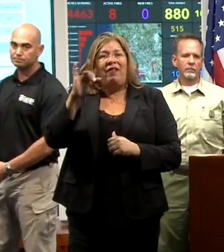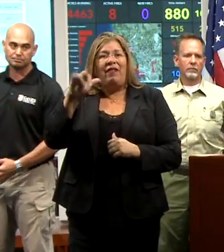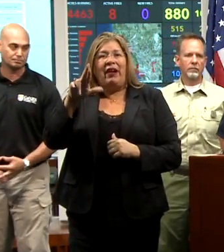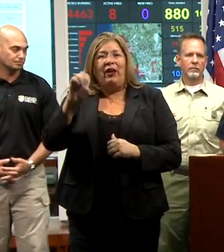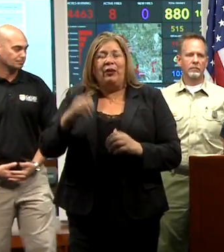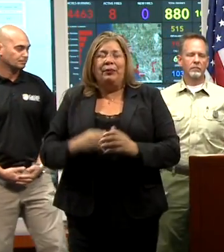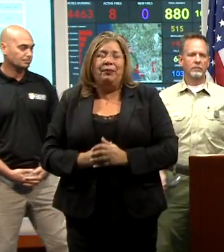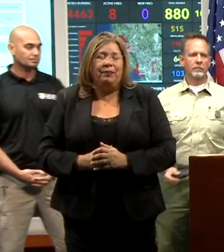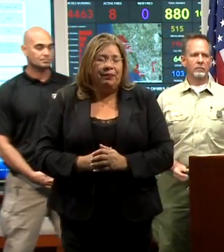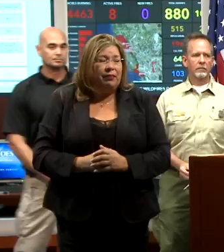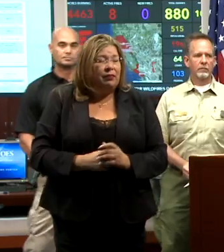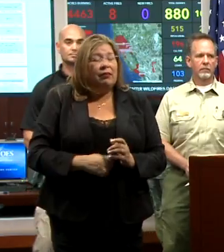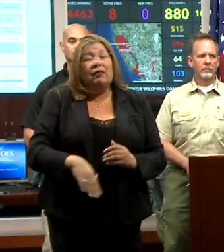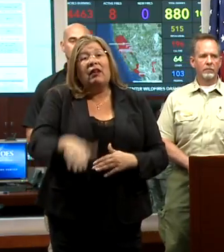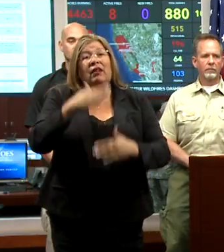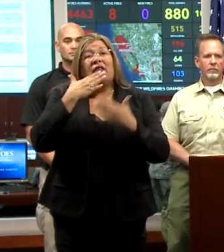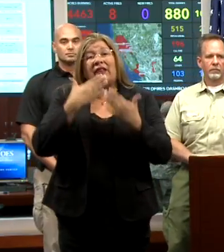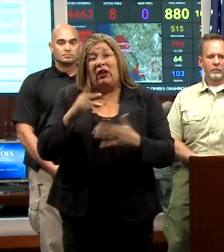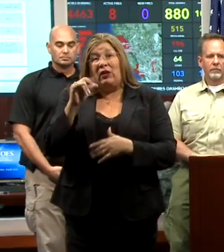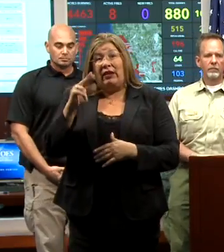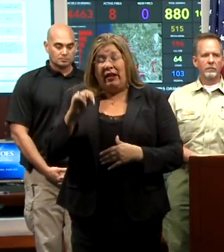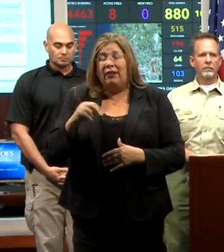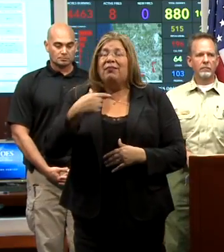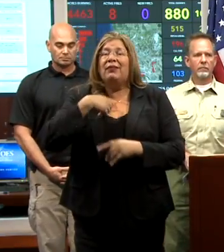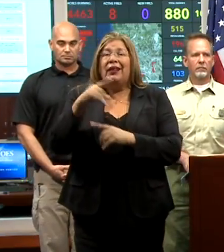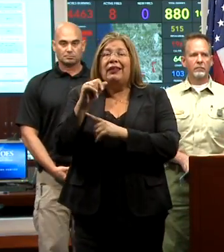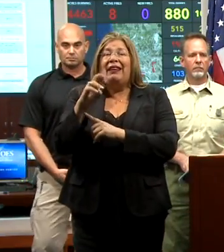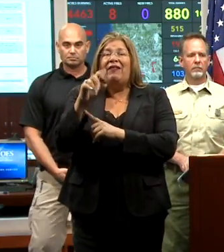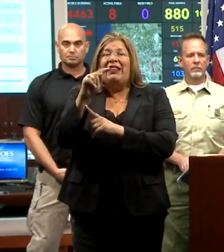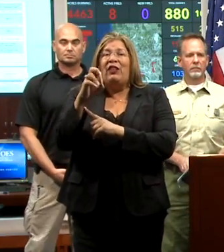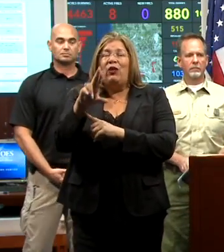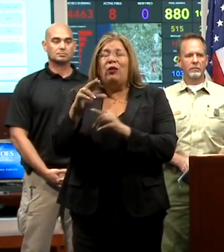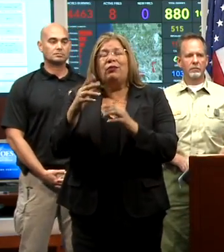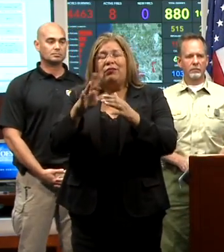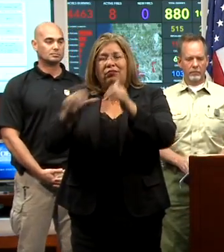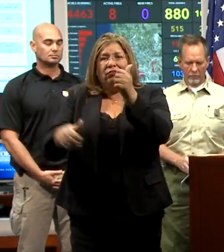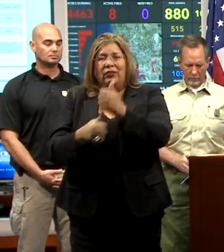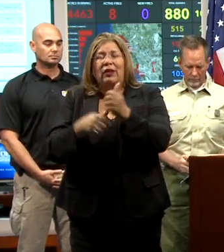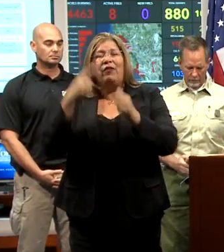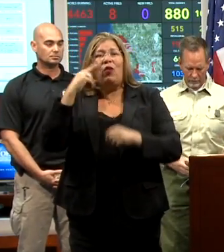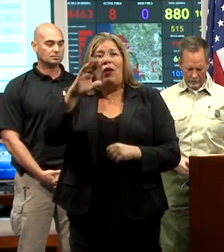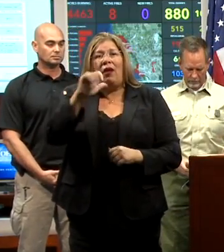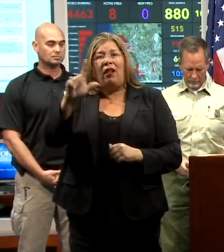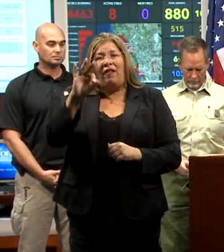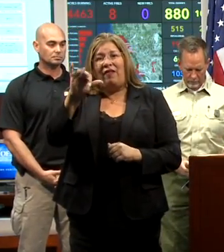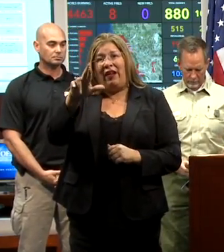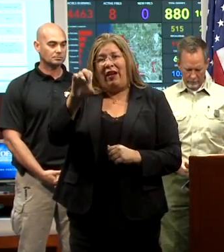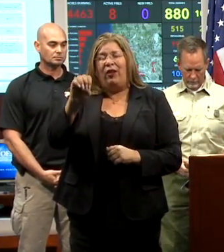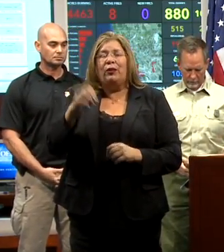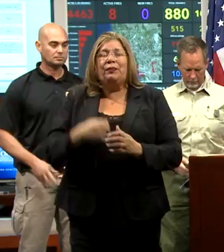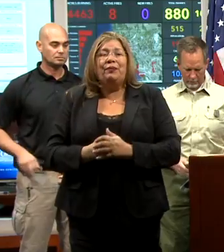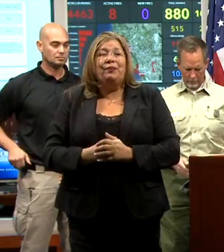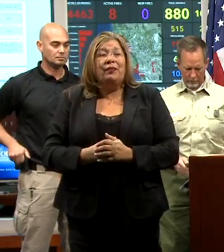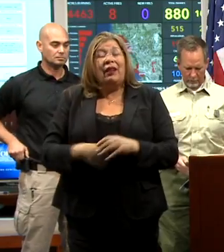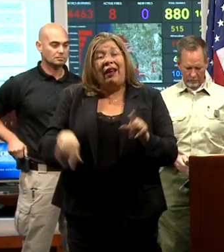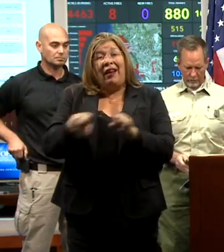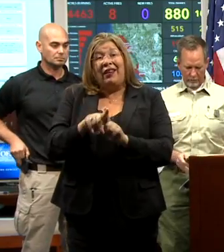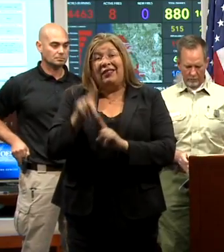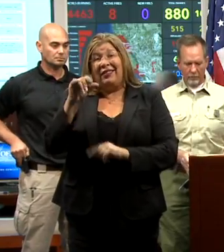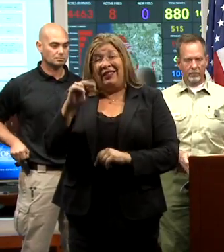Thank you, Dan. Again, Dave Teeter, Deputy Director, Chief of Fire Protection for Cal Fire. As it has been stated by